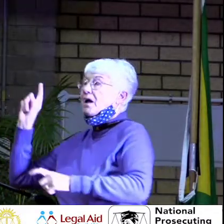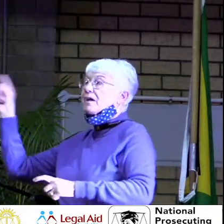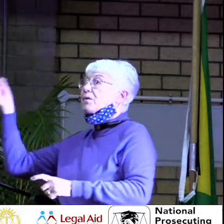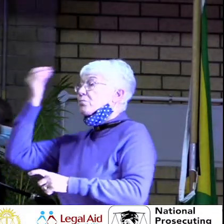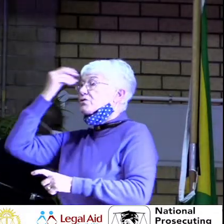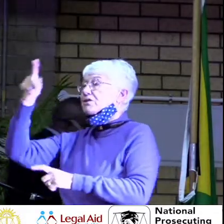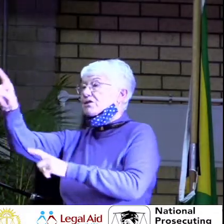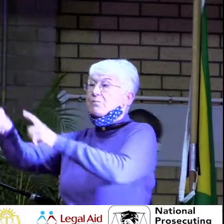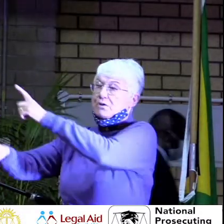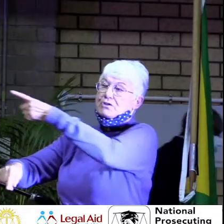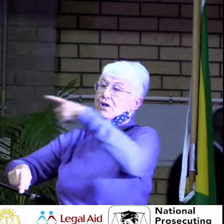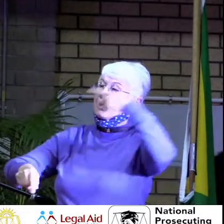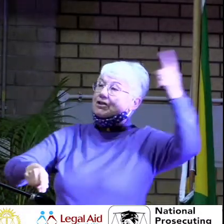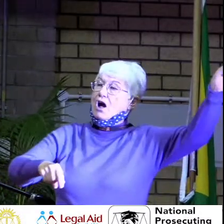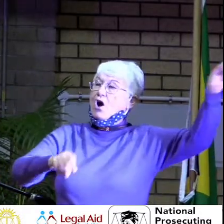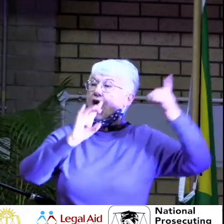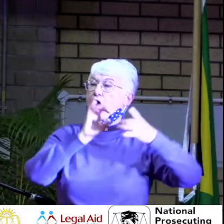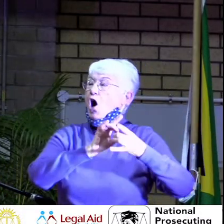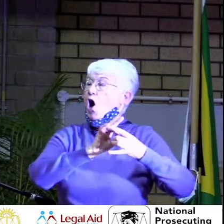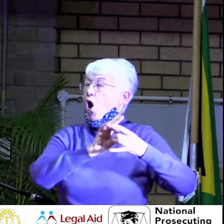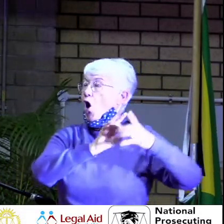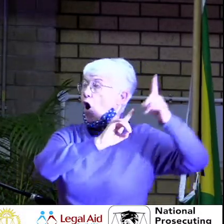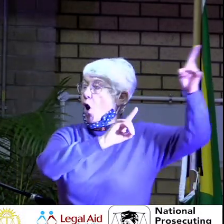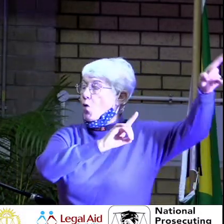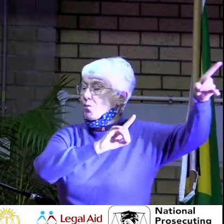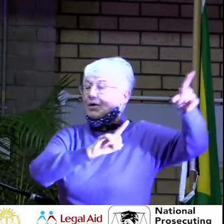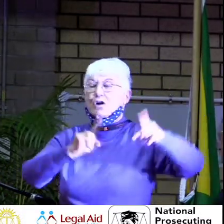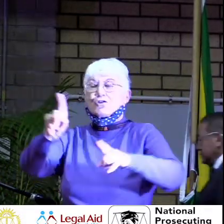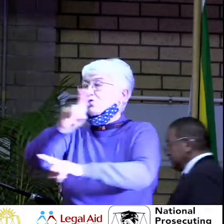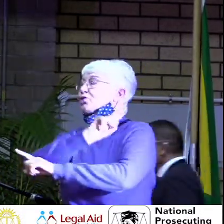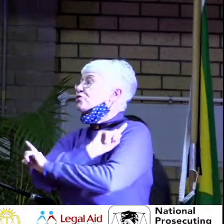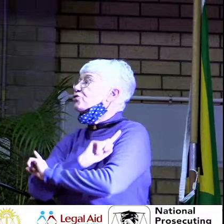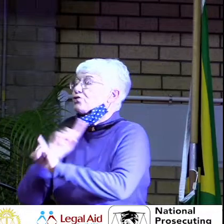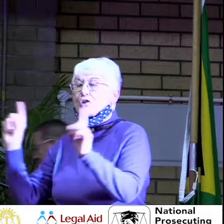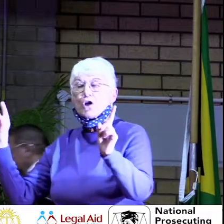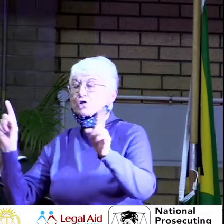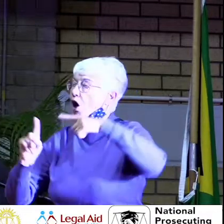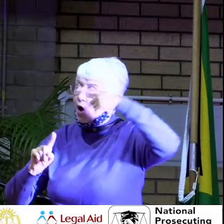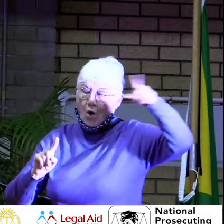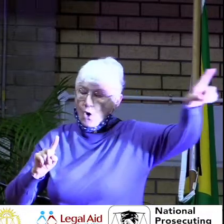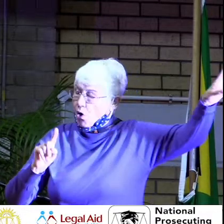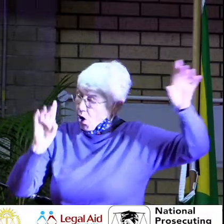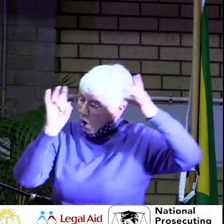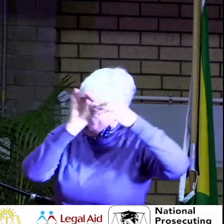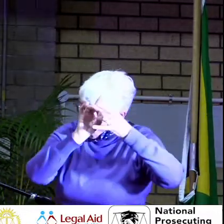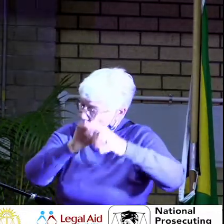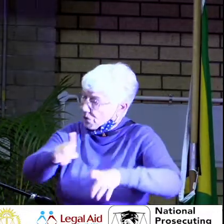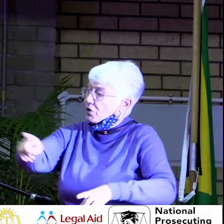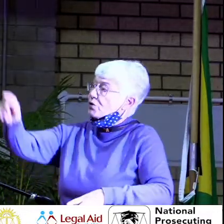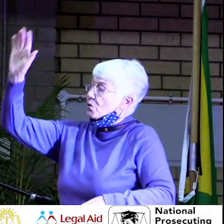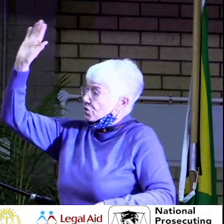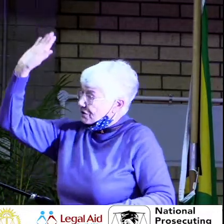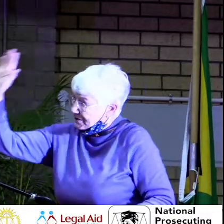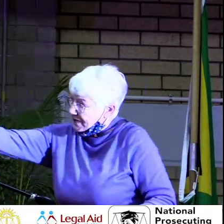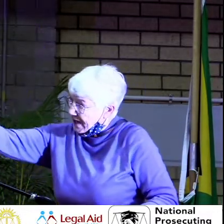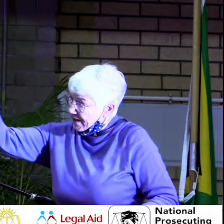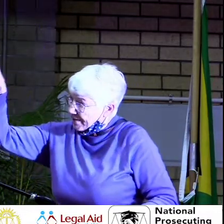yourself, please, because the time is not on your side. You only have